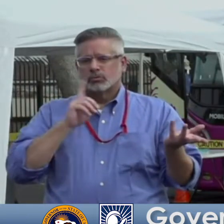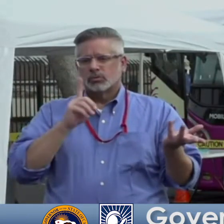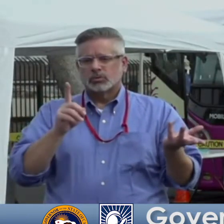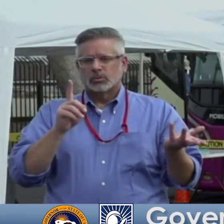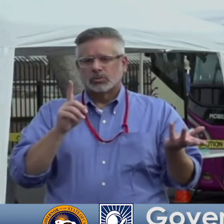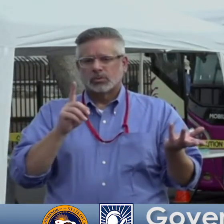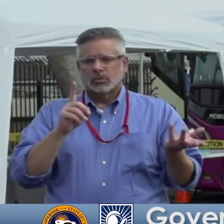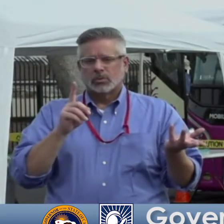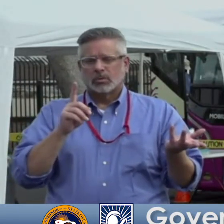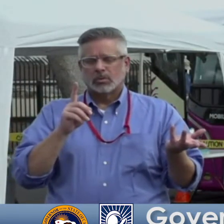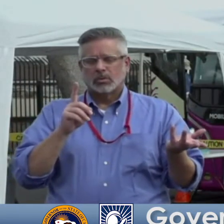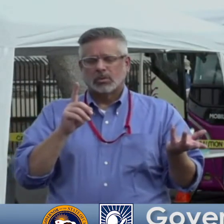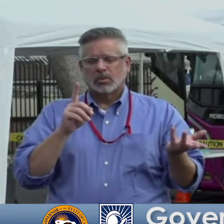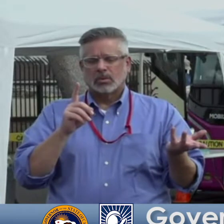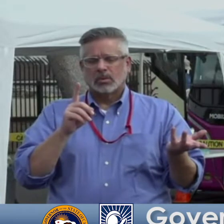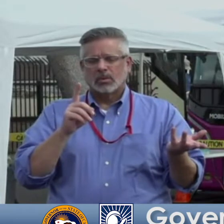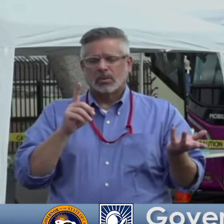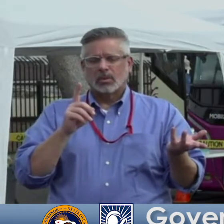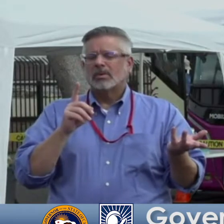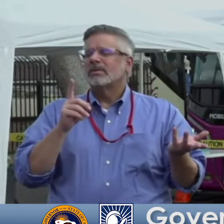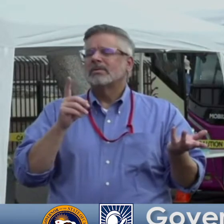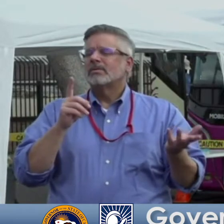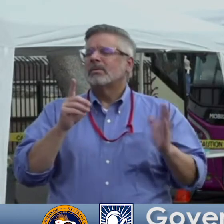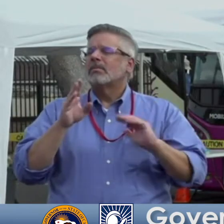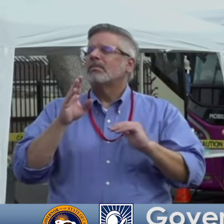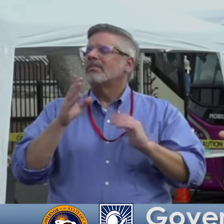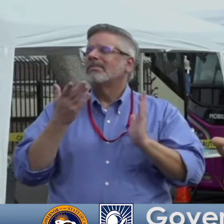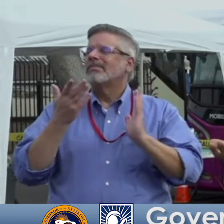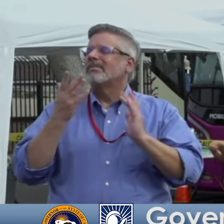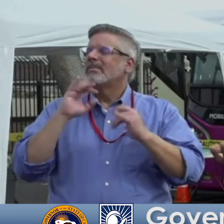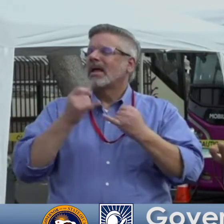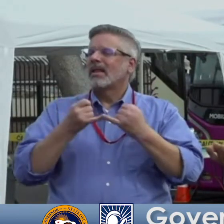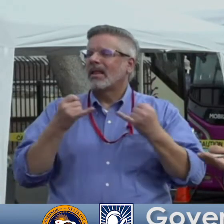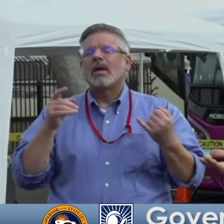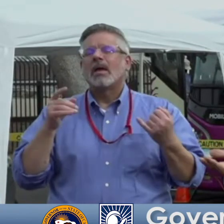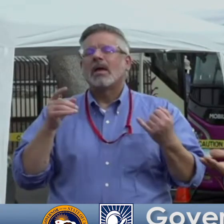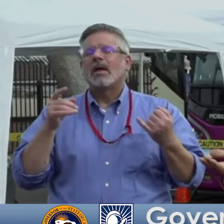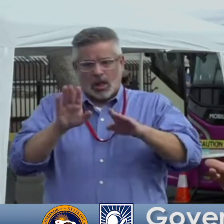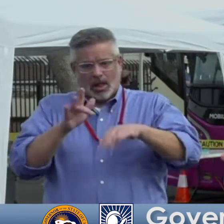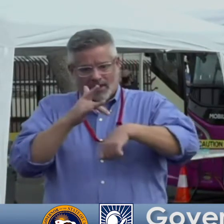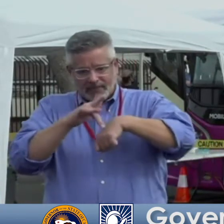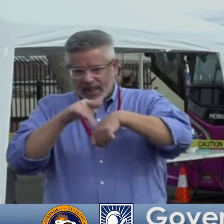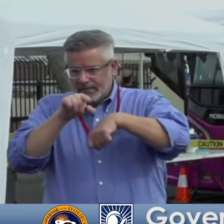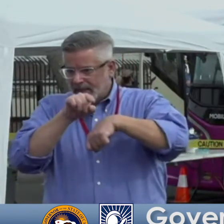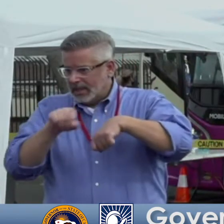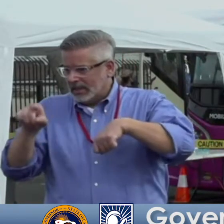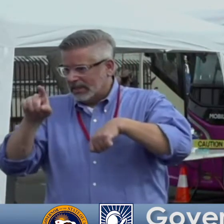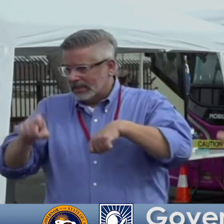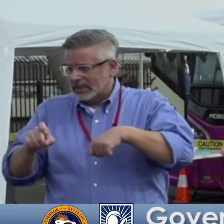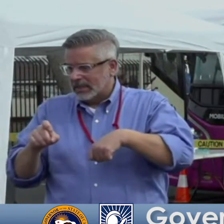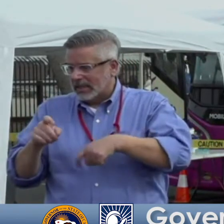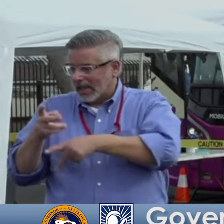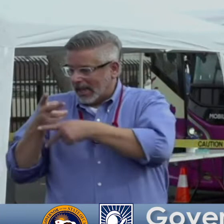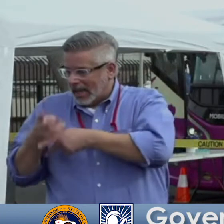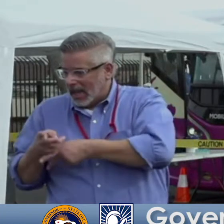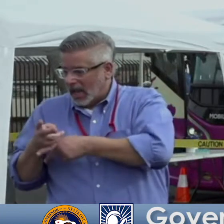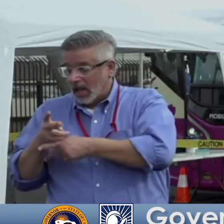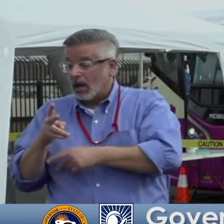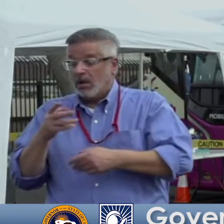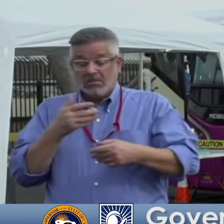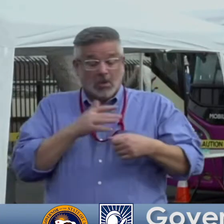through on this. But the bottom line is we have to make sure we have capacity in our hospital. We need care, whether it's COVID